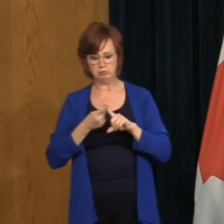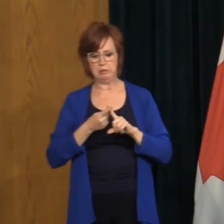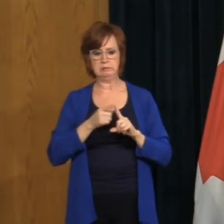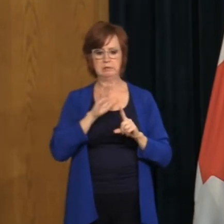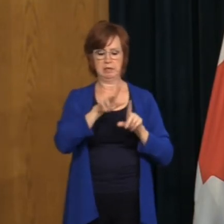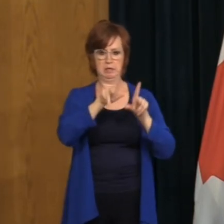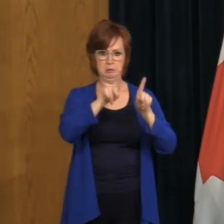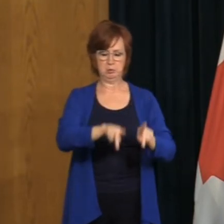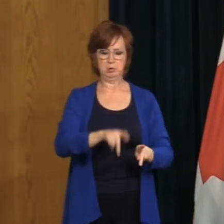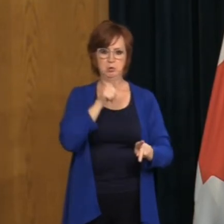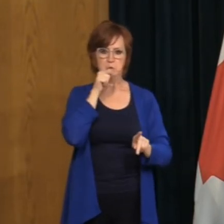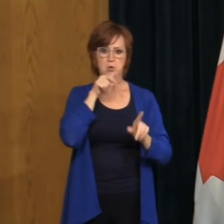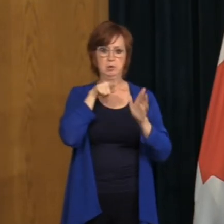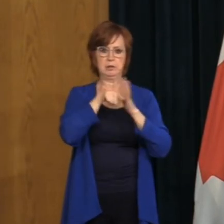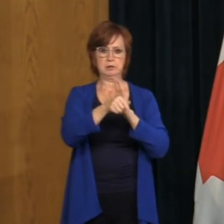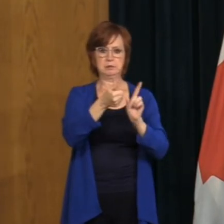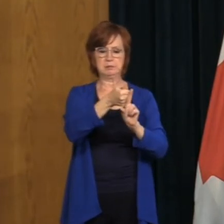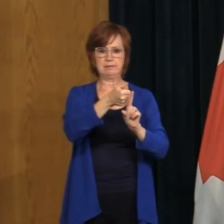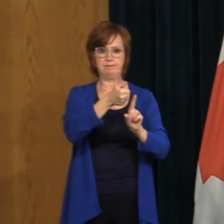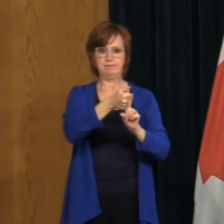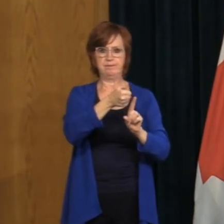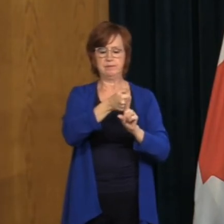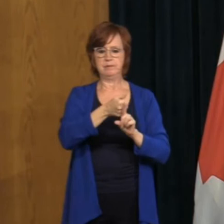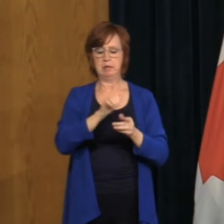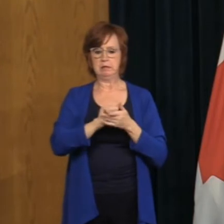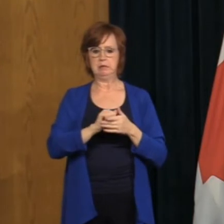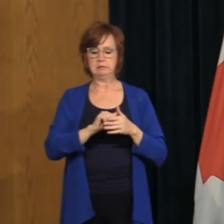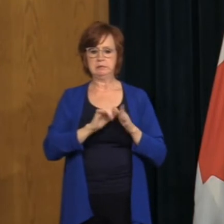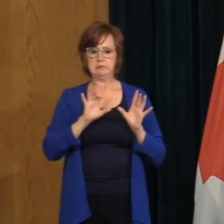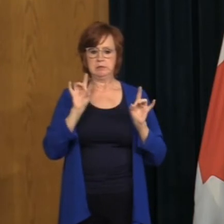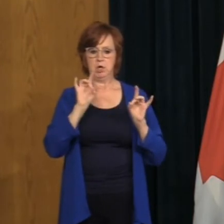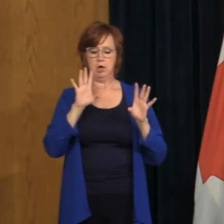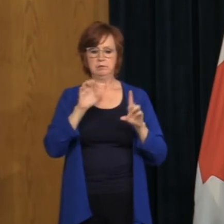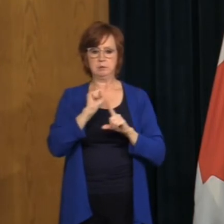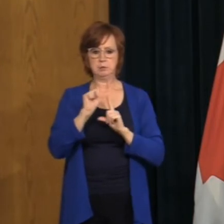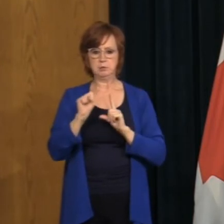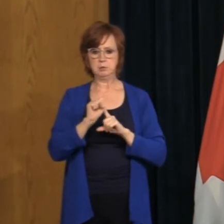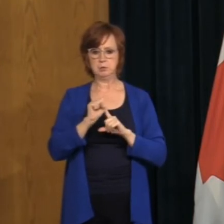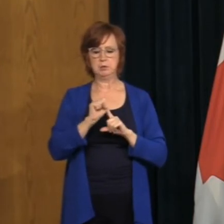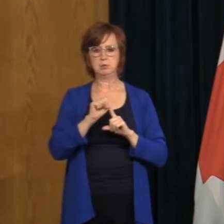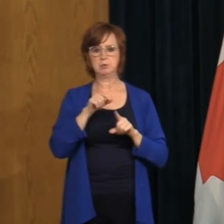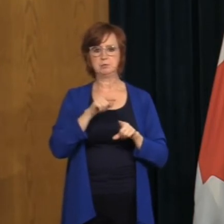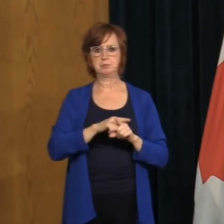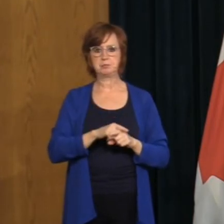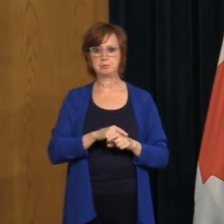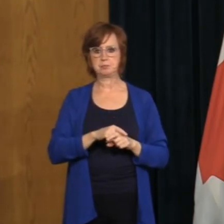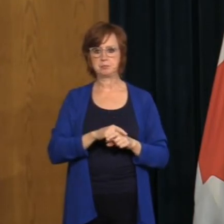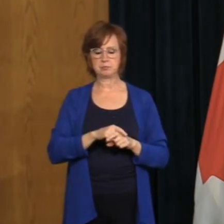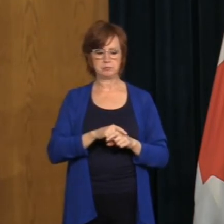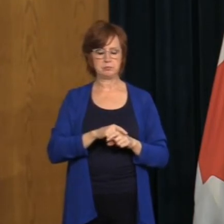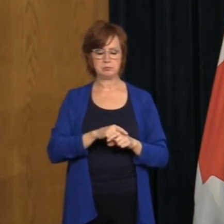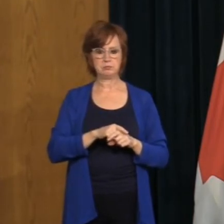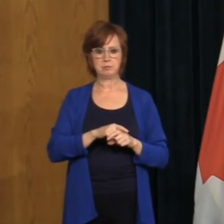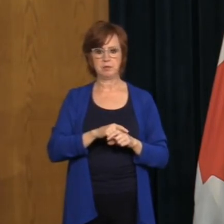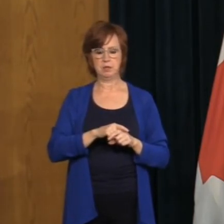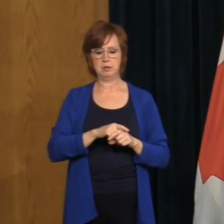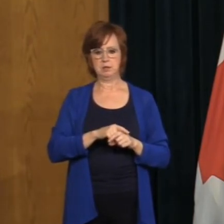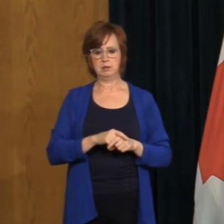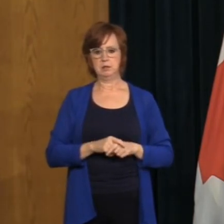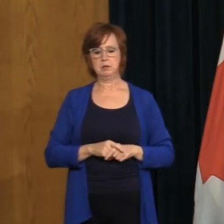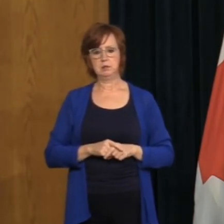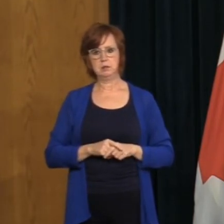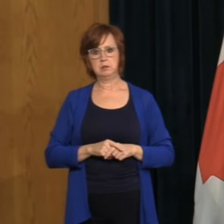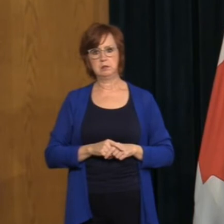a very challenging time for all those that were close to him.